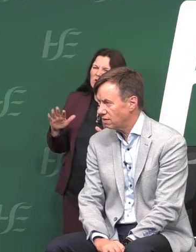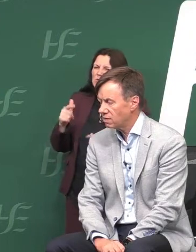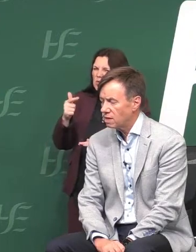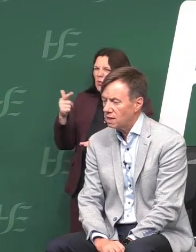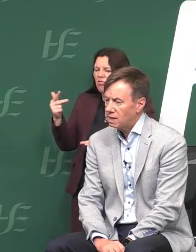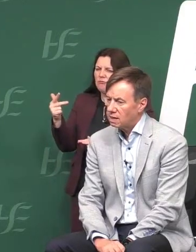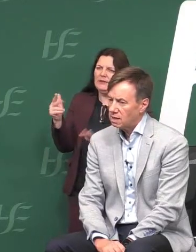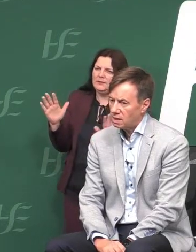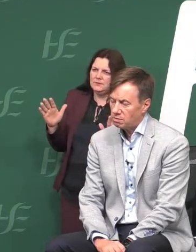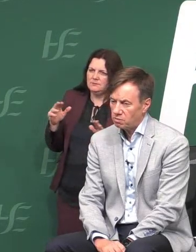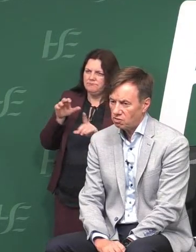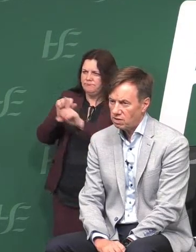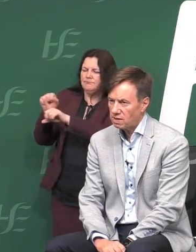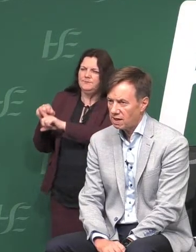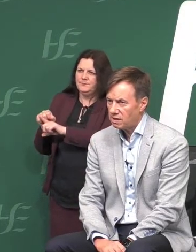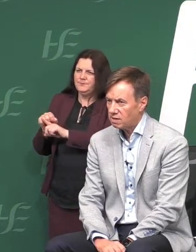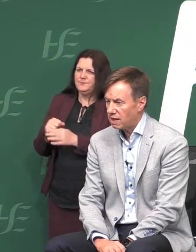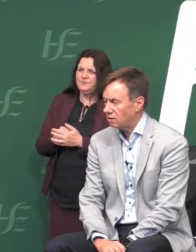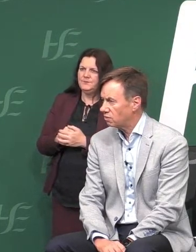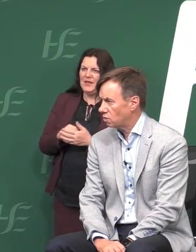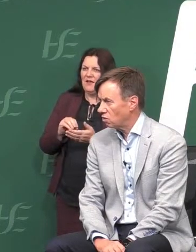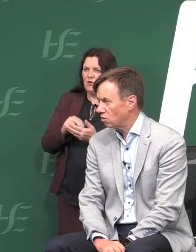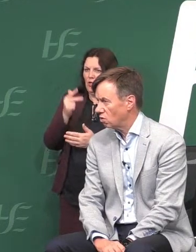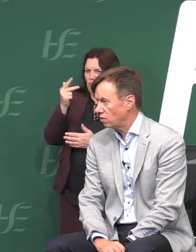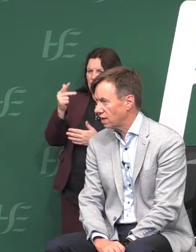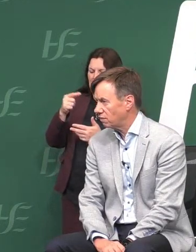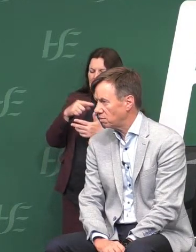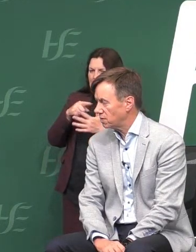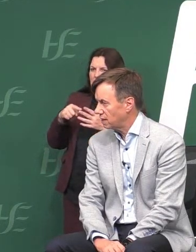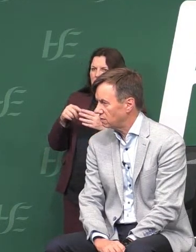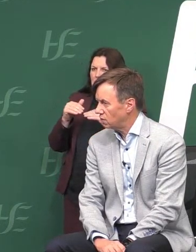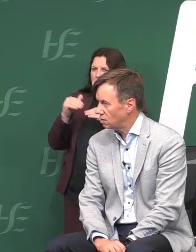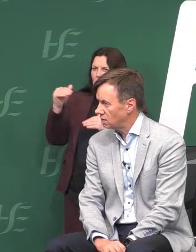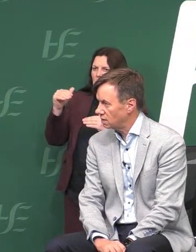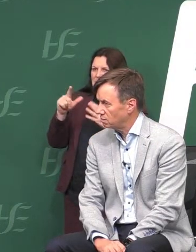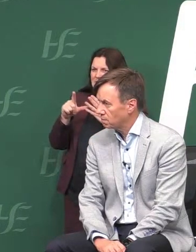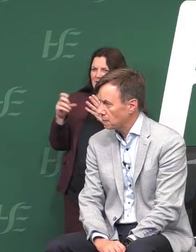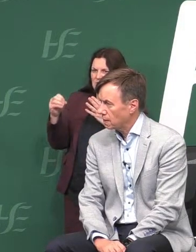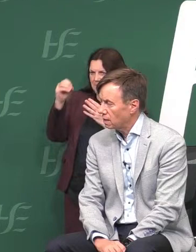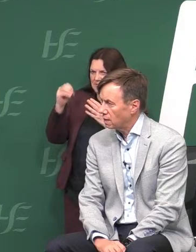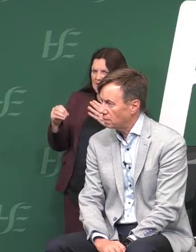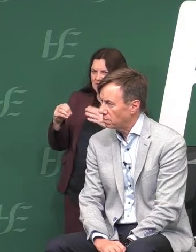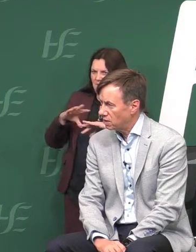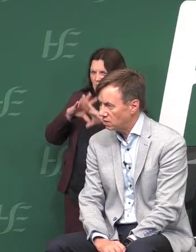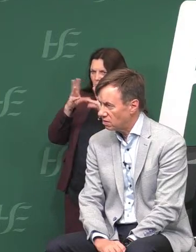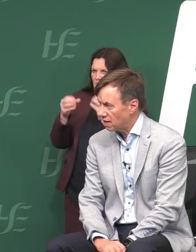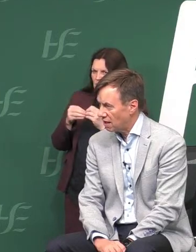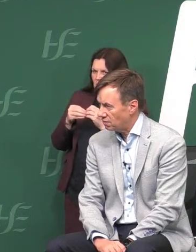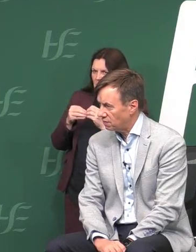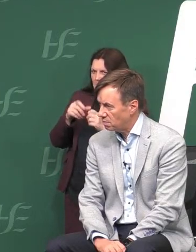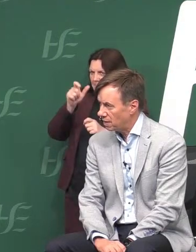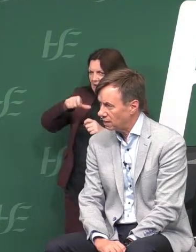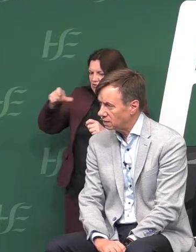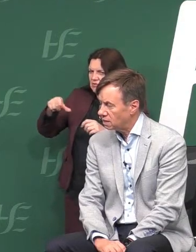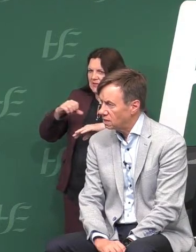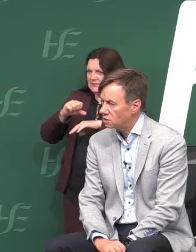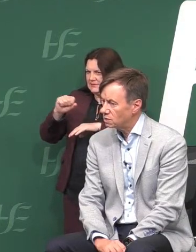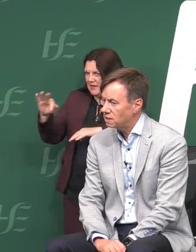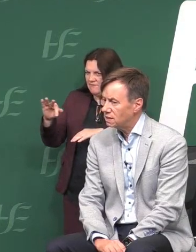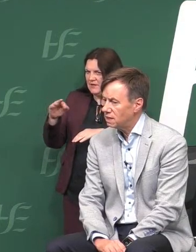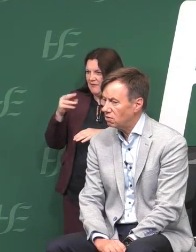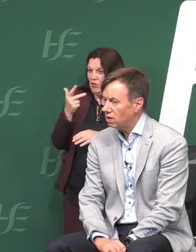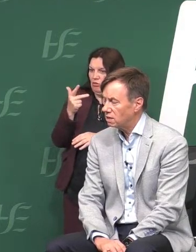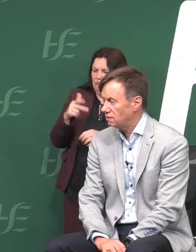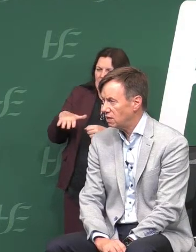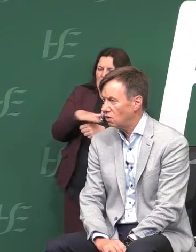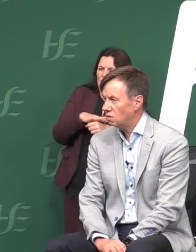or 3 cases. 3 sites account for over 70% of all the patients and staff impacted. So